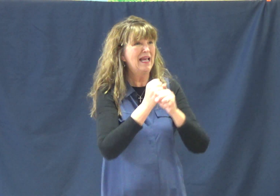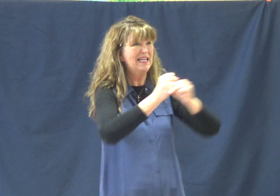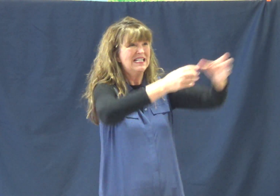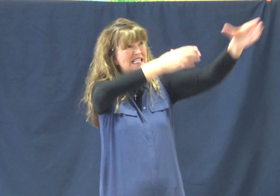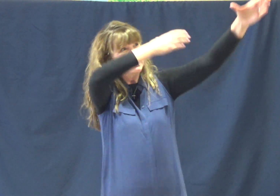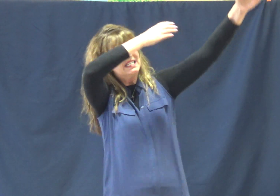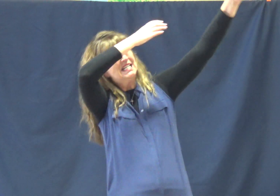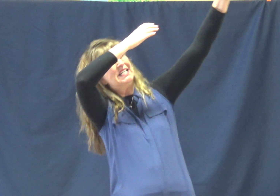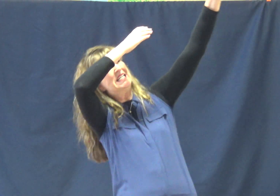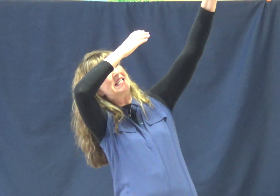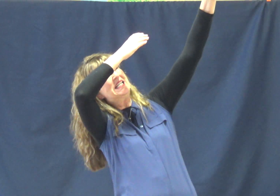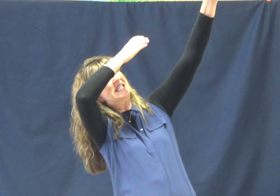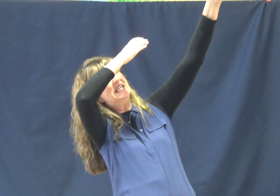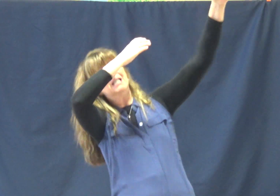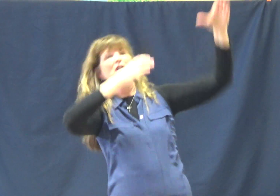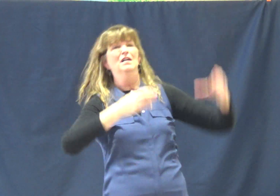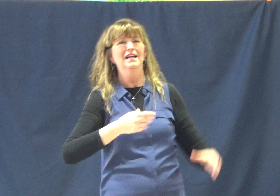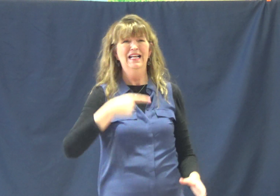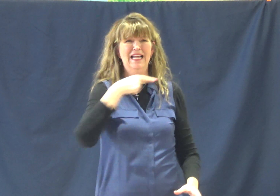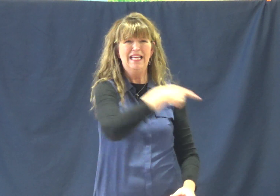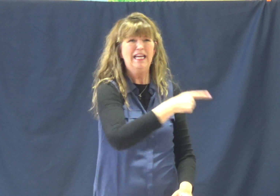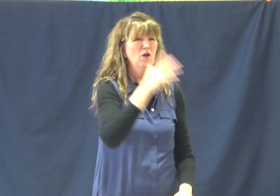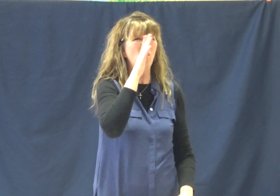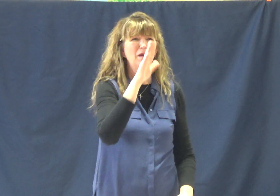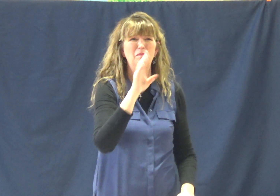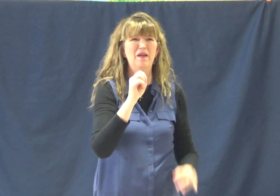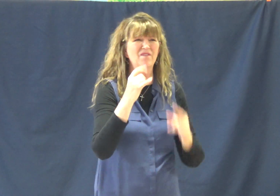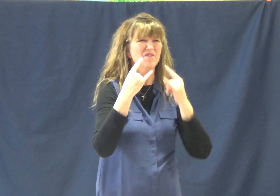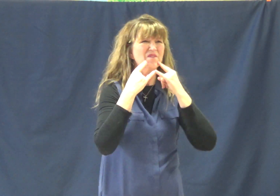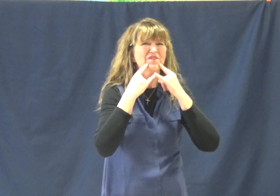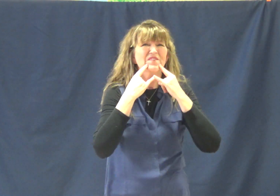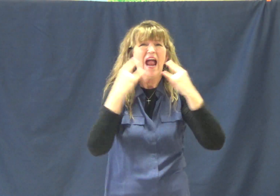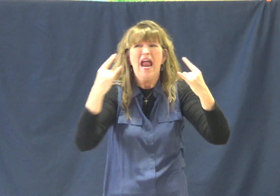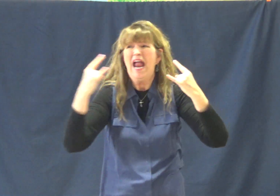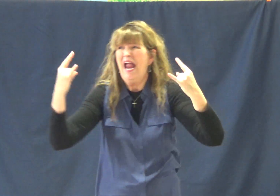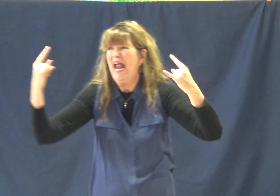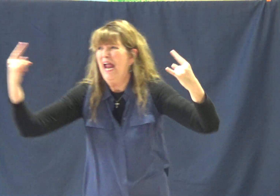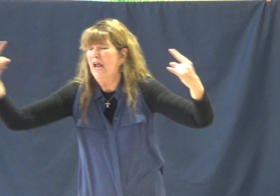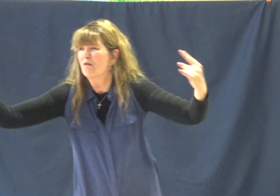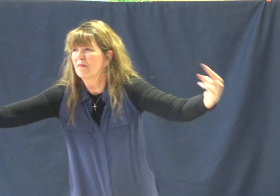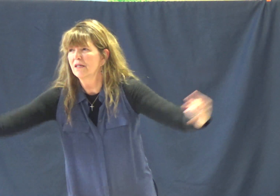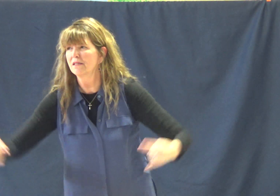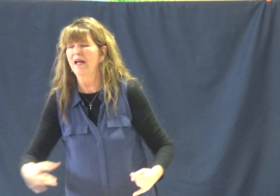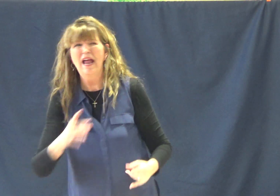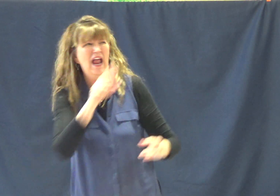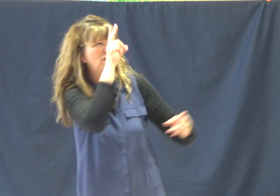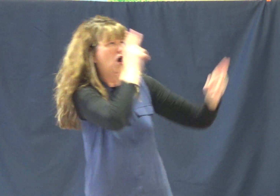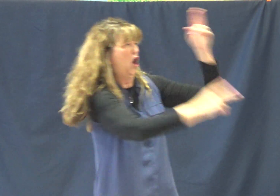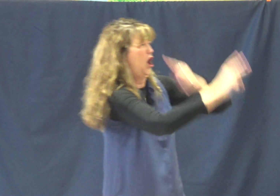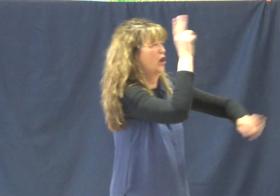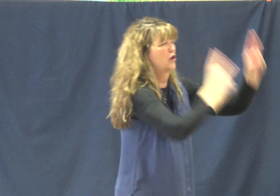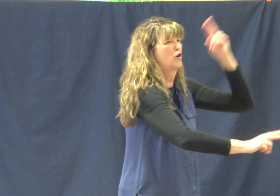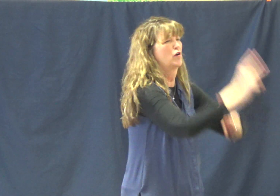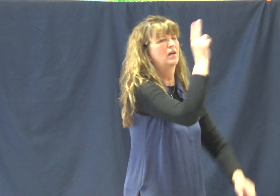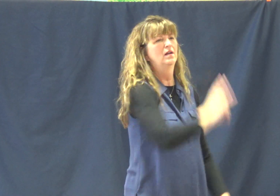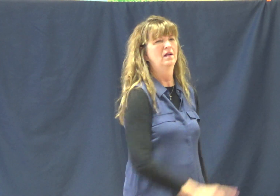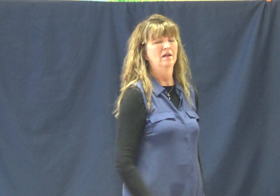to receive this IED education. And he would be famous and honored.